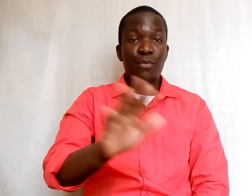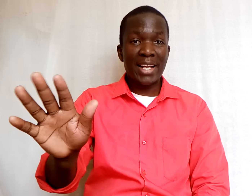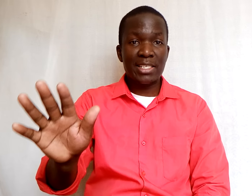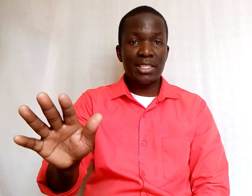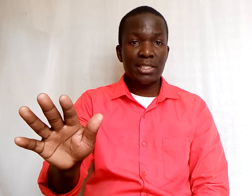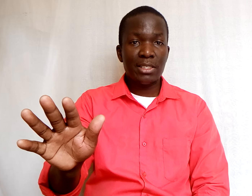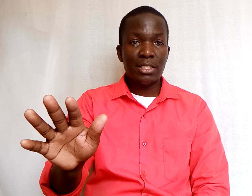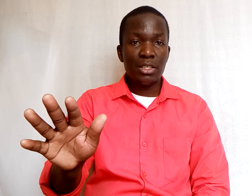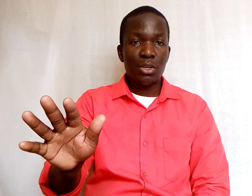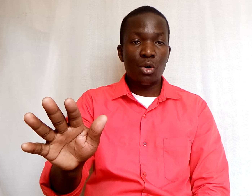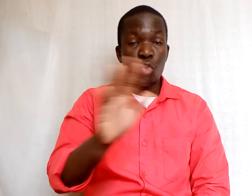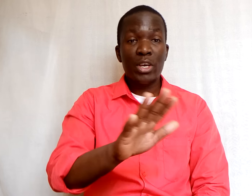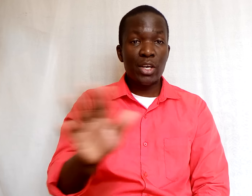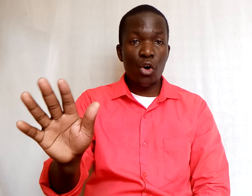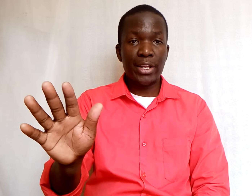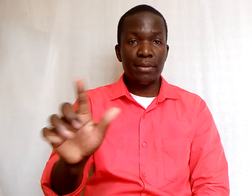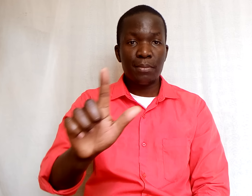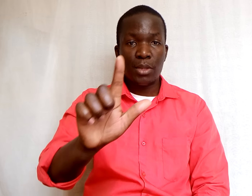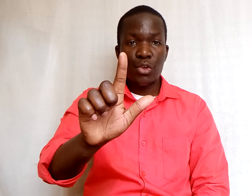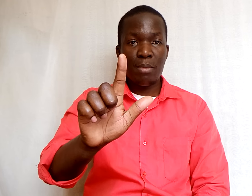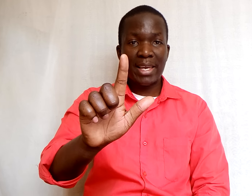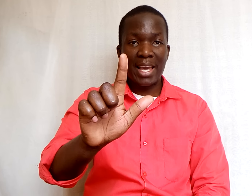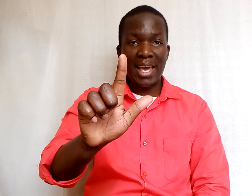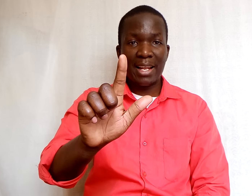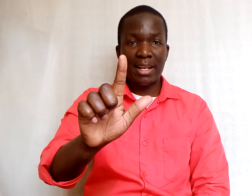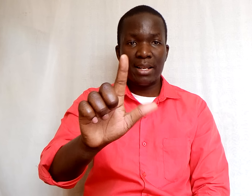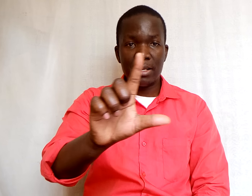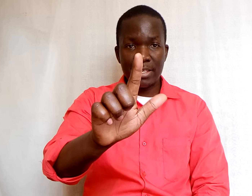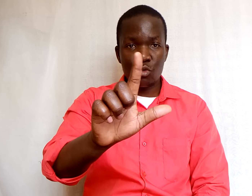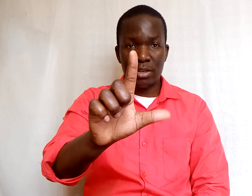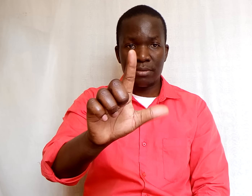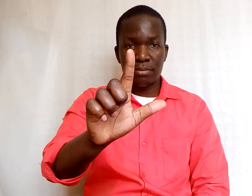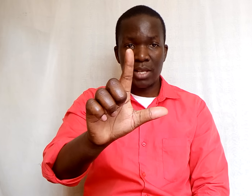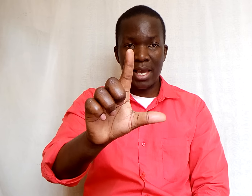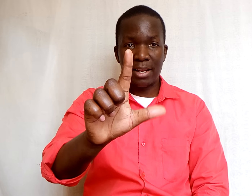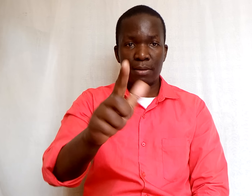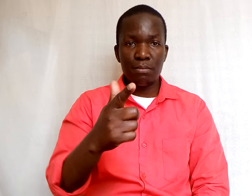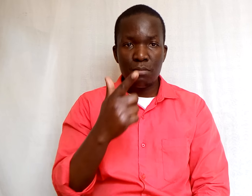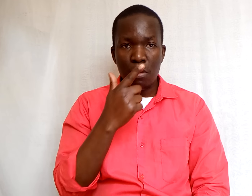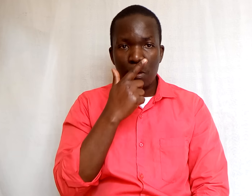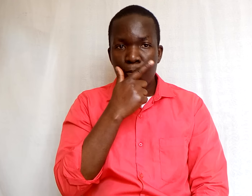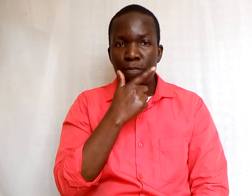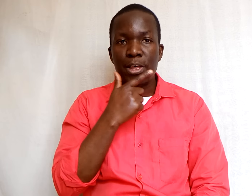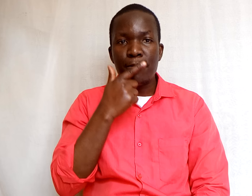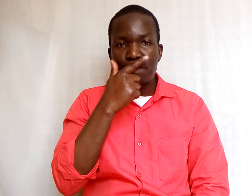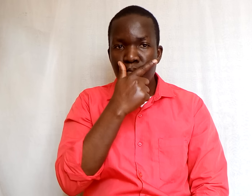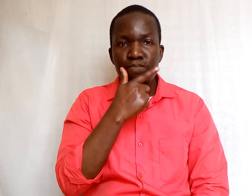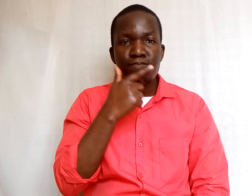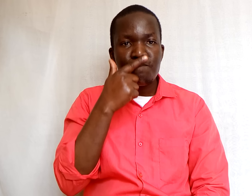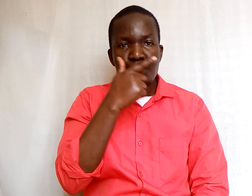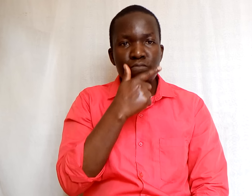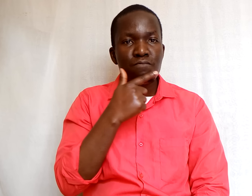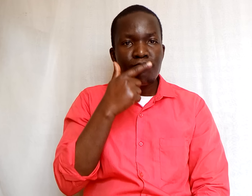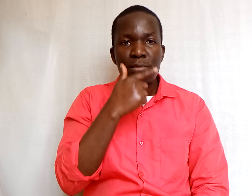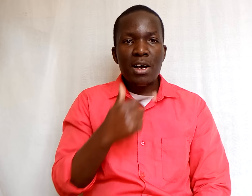fat or cooking oil. You make L, this one, L. Then the